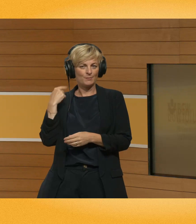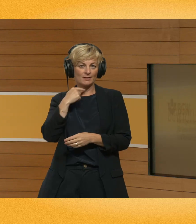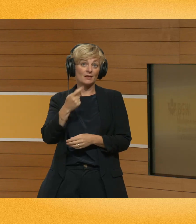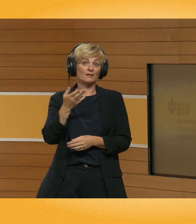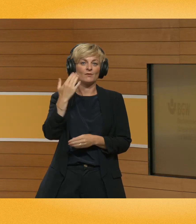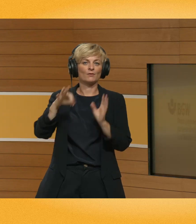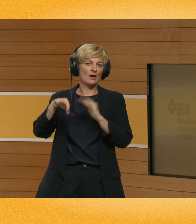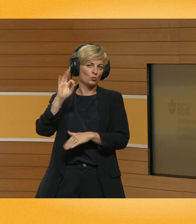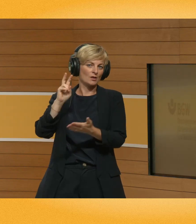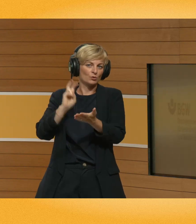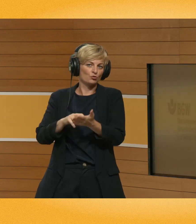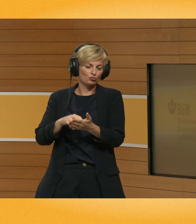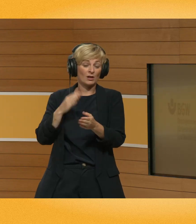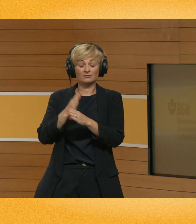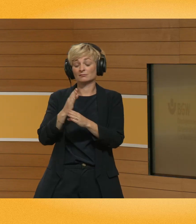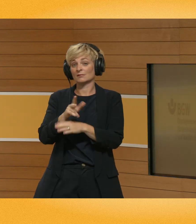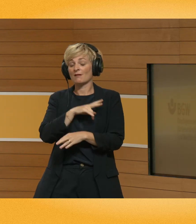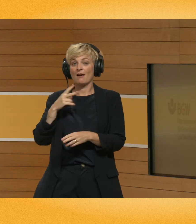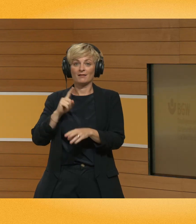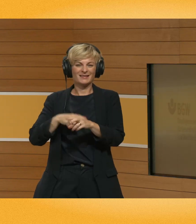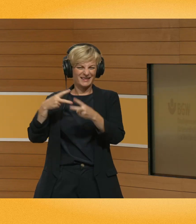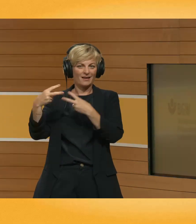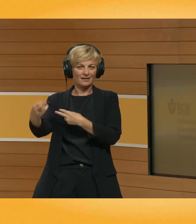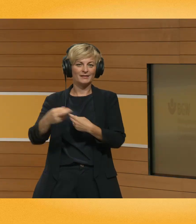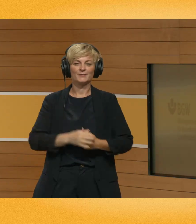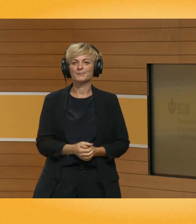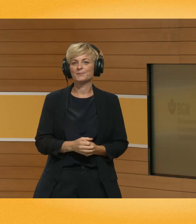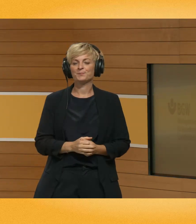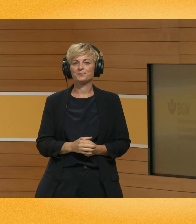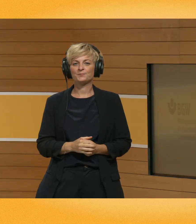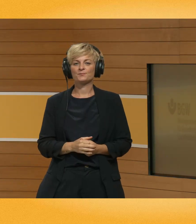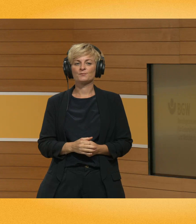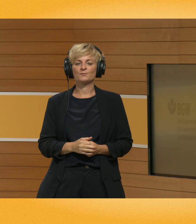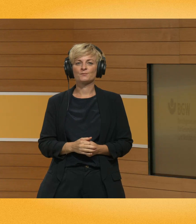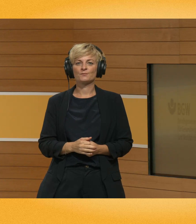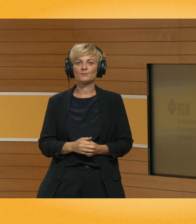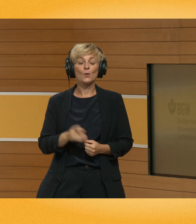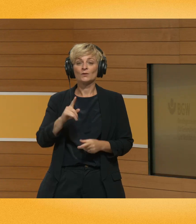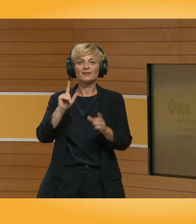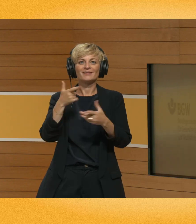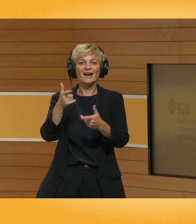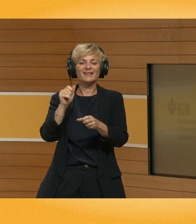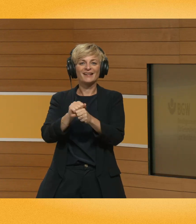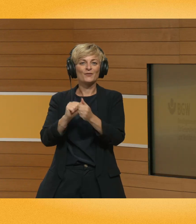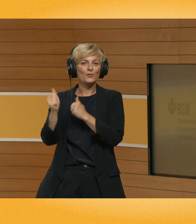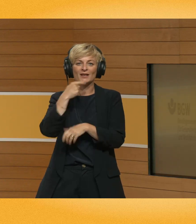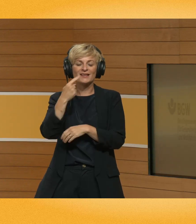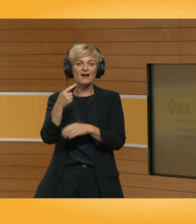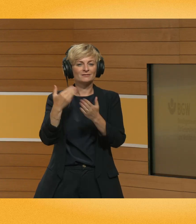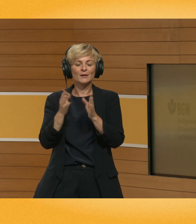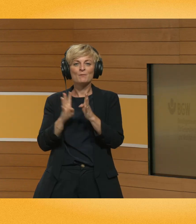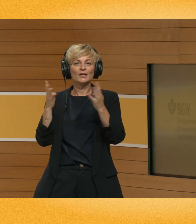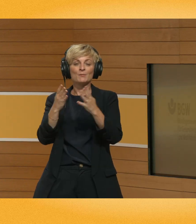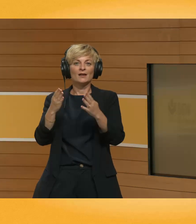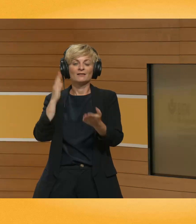really knew when it was supposed to kind of end, like where would be the end and how would it end. How